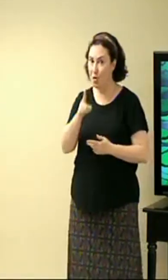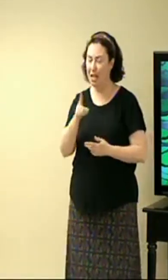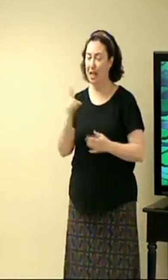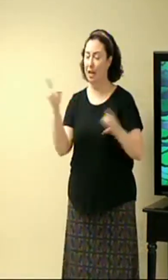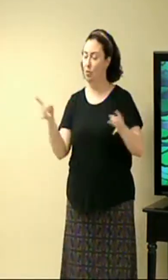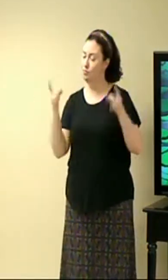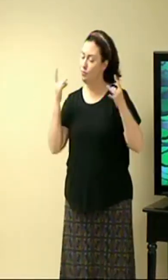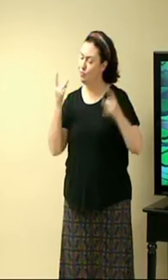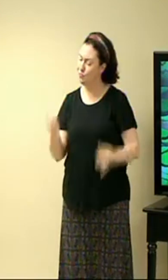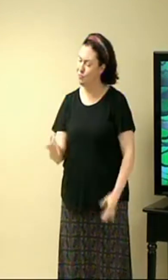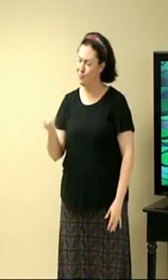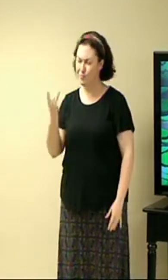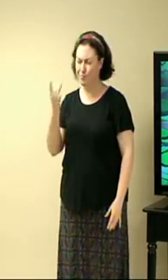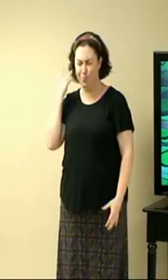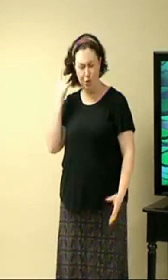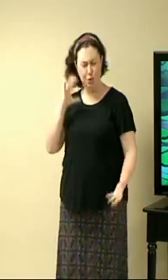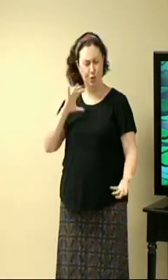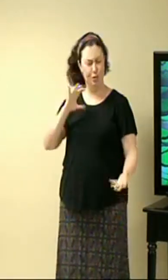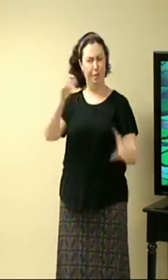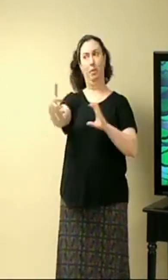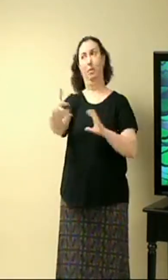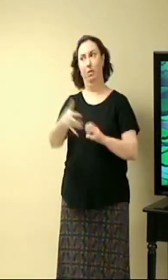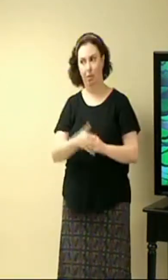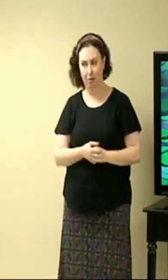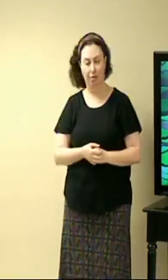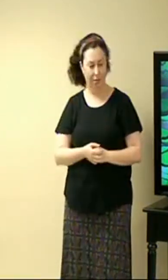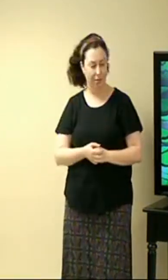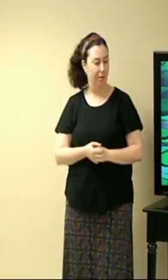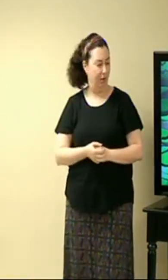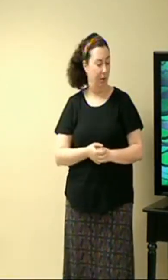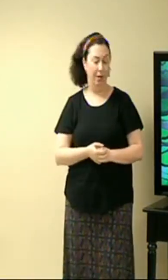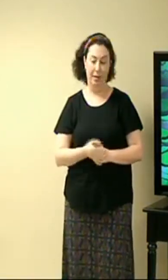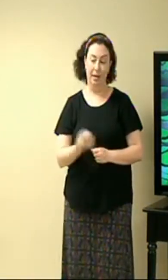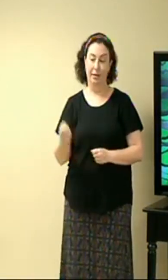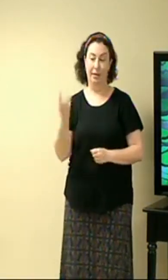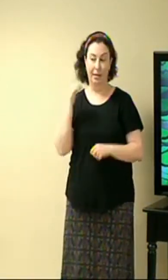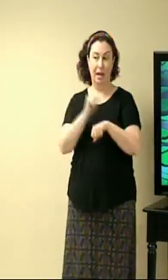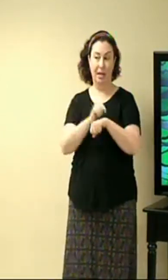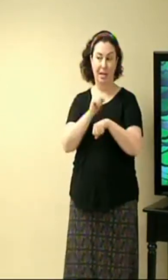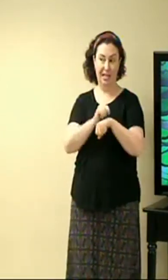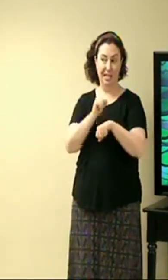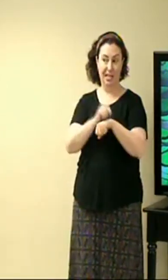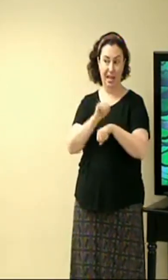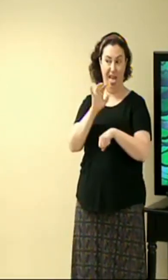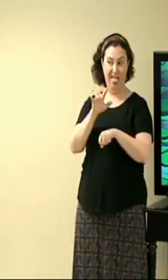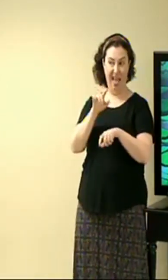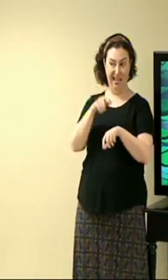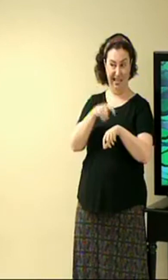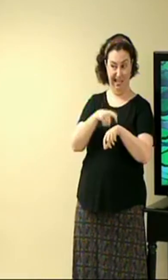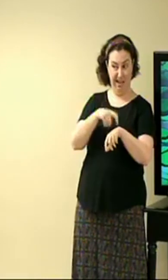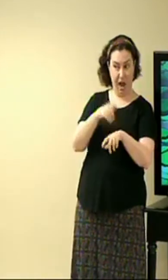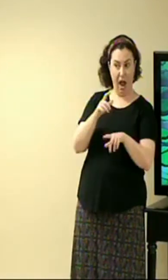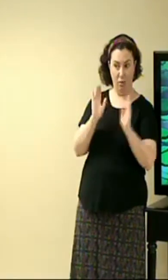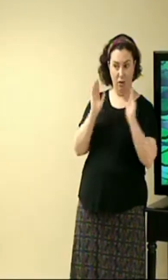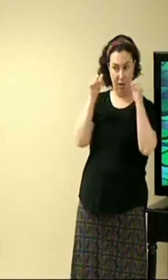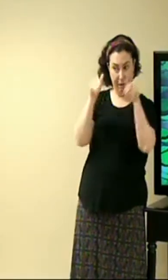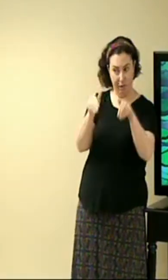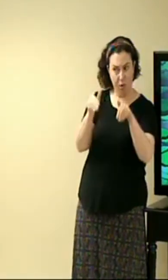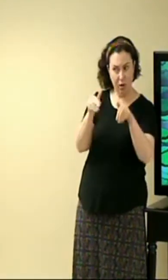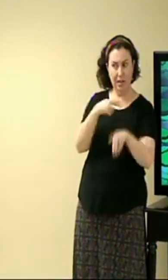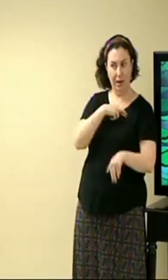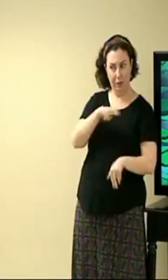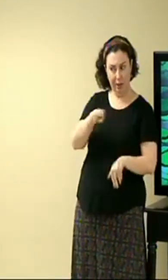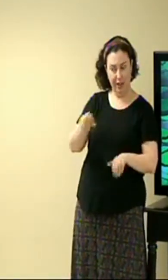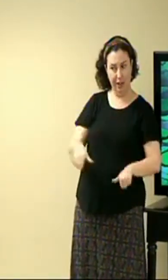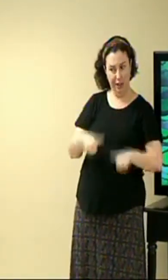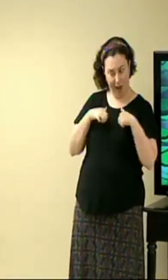incredible chaos. Now, what you need to understand is the temple in Jesus' day was the focal point for religious life, yes, but it was